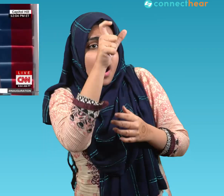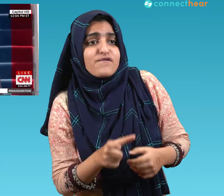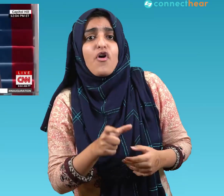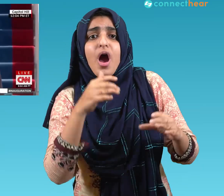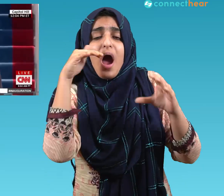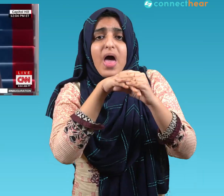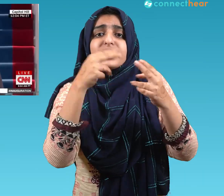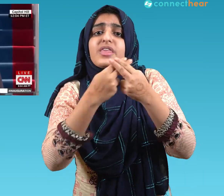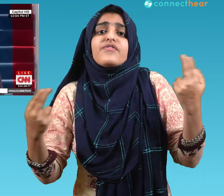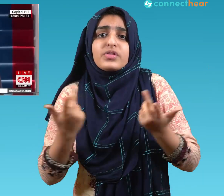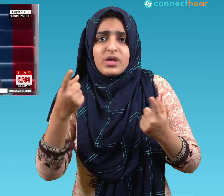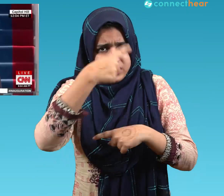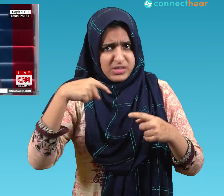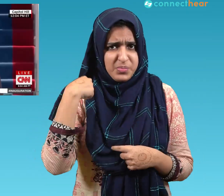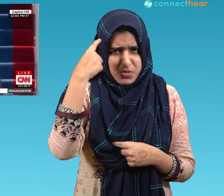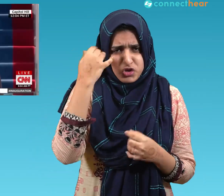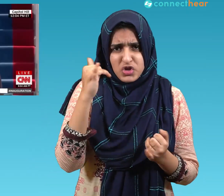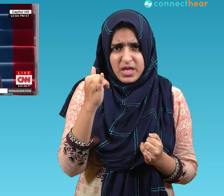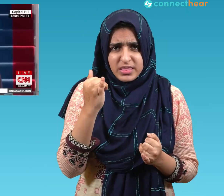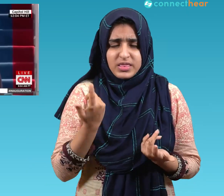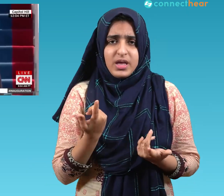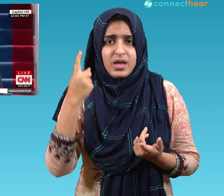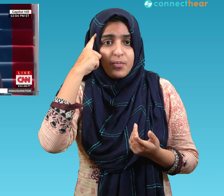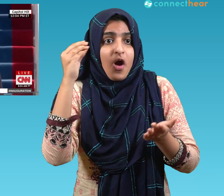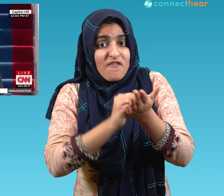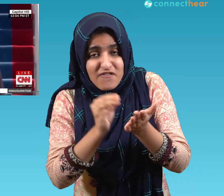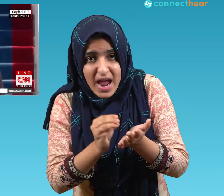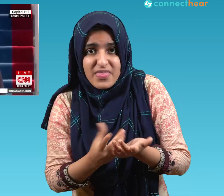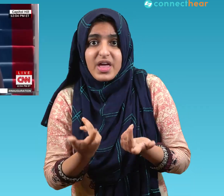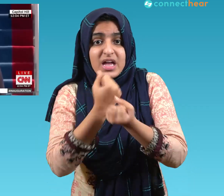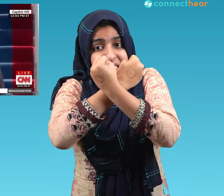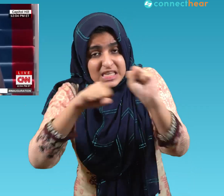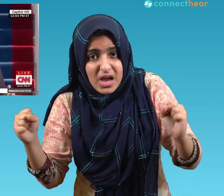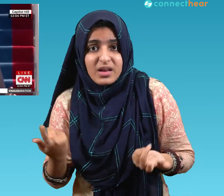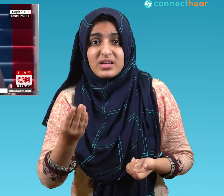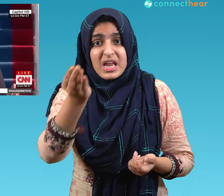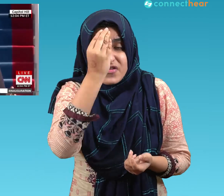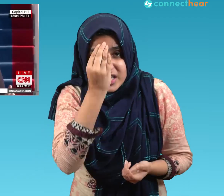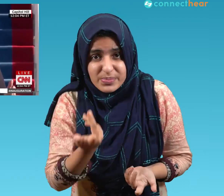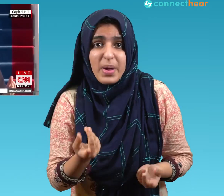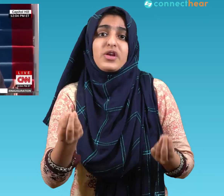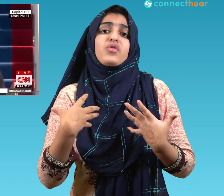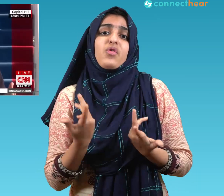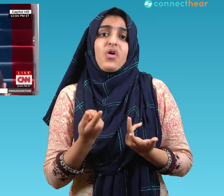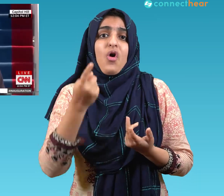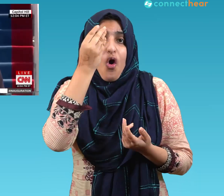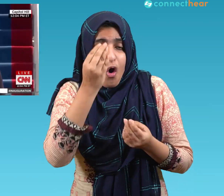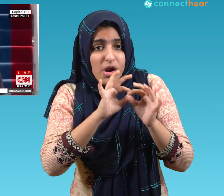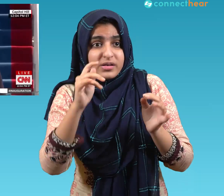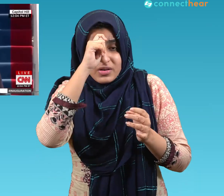know. Opportunity, security, liberty, dignity, respect,